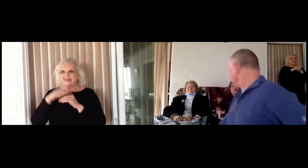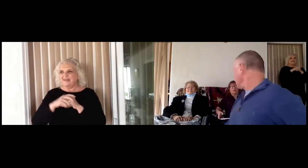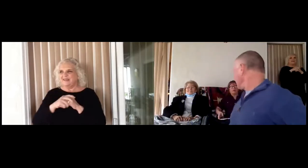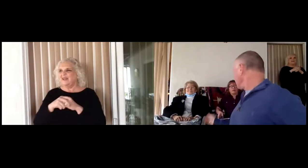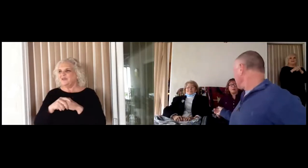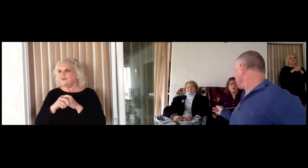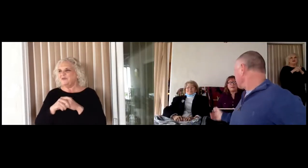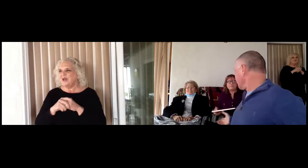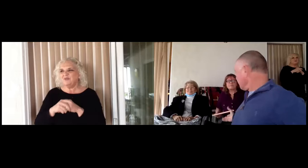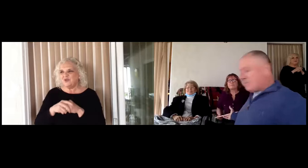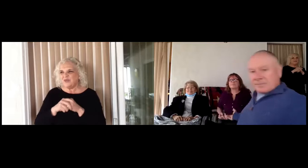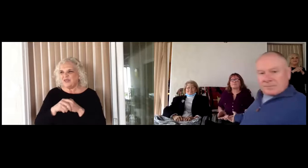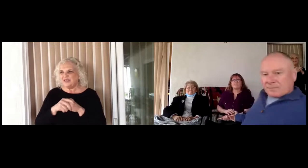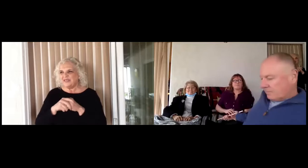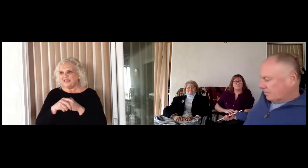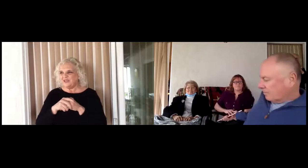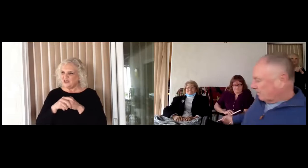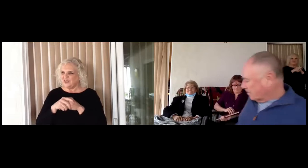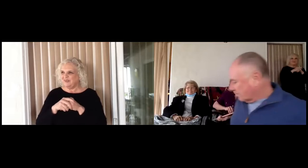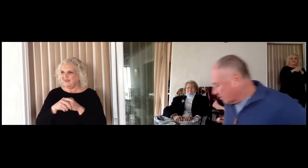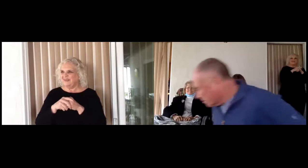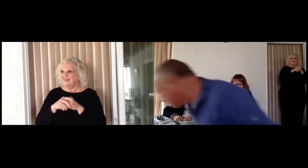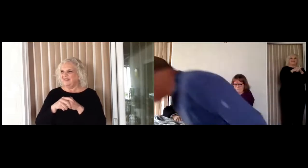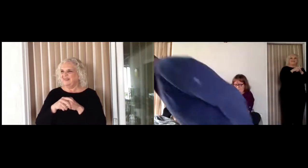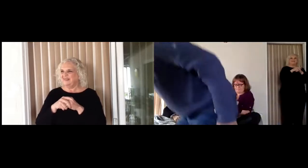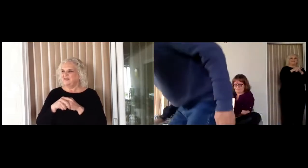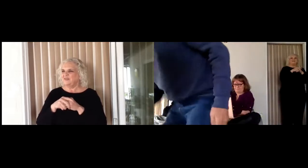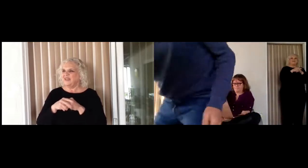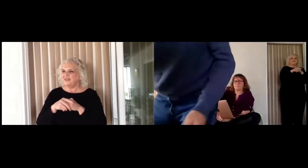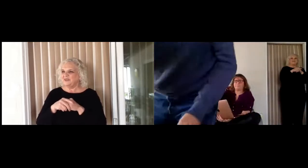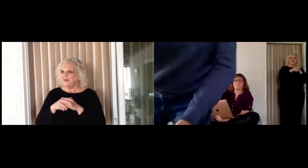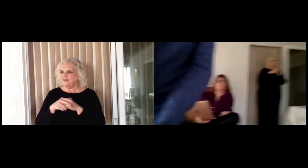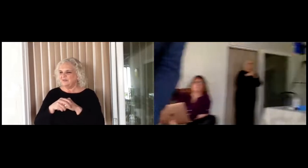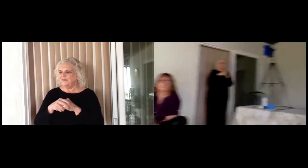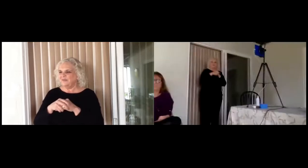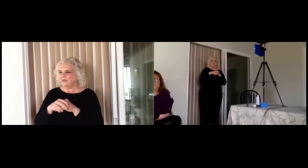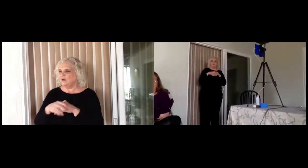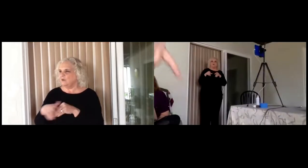Hello. I am Joyce Lynch. I'm Dan's wife.